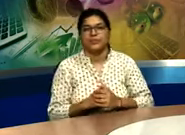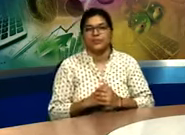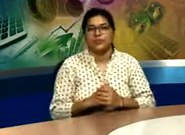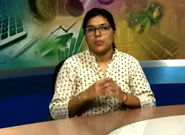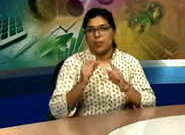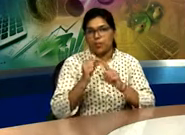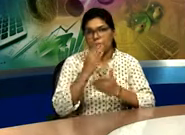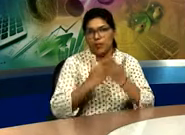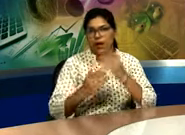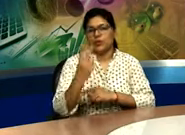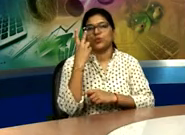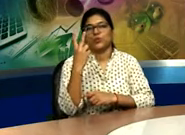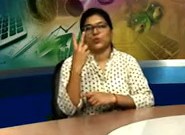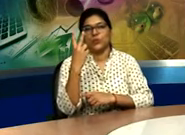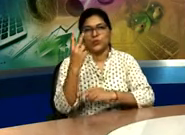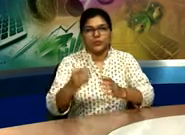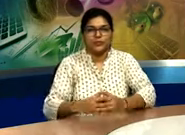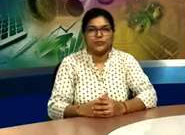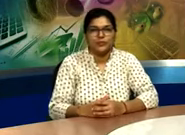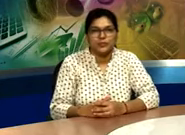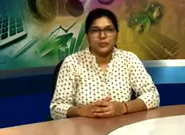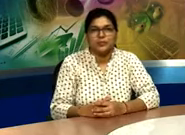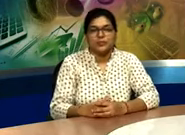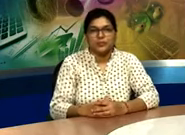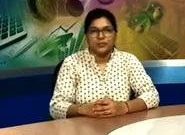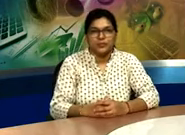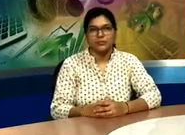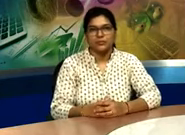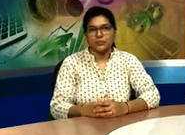with Understanding. This is video part 2.